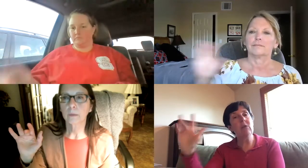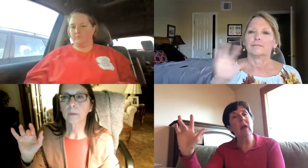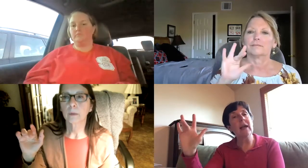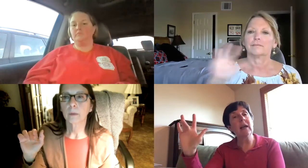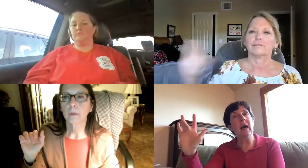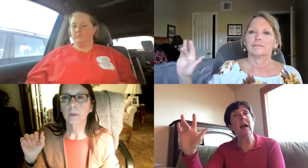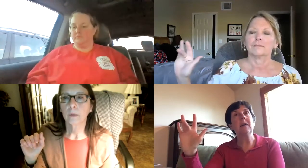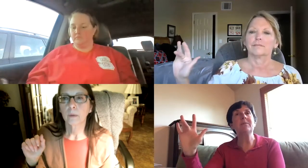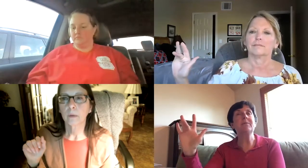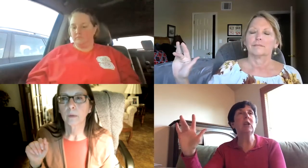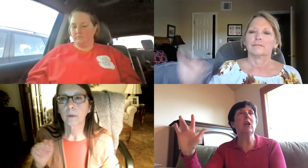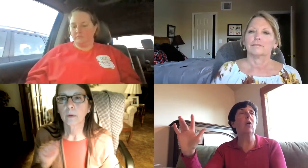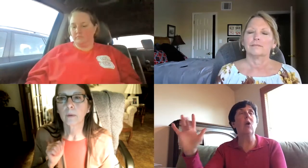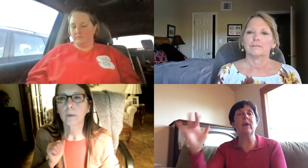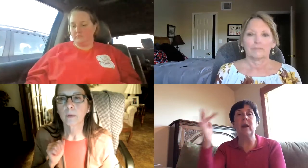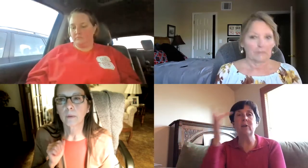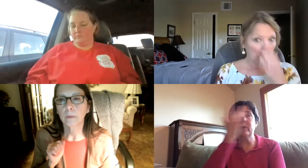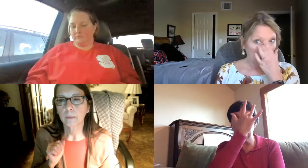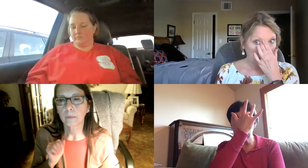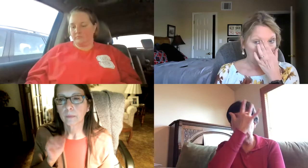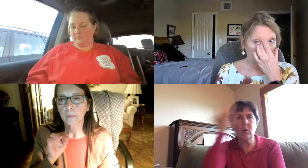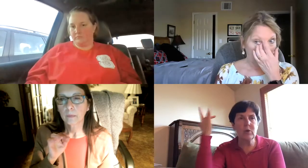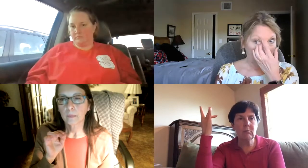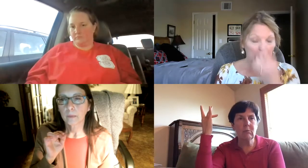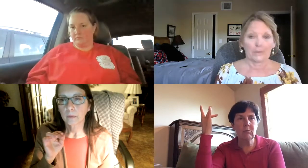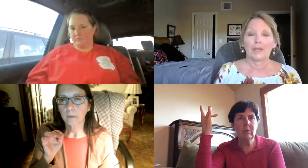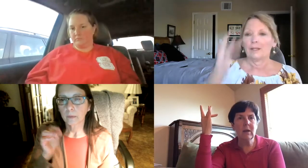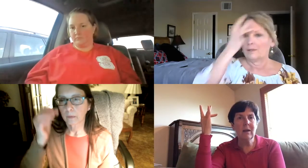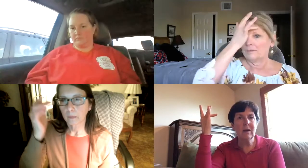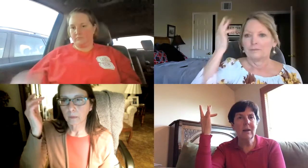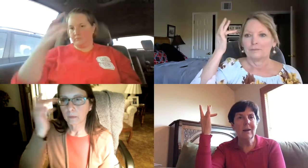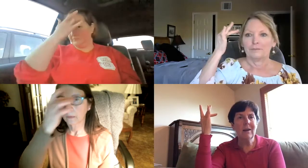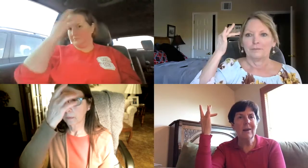So like, you know, or if I do this,